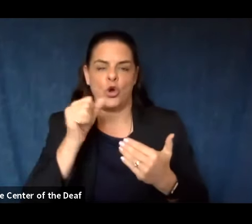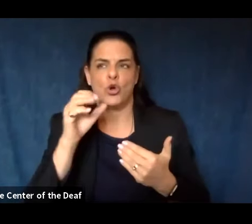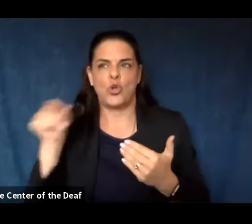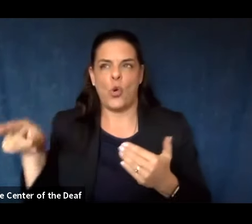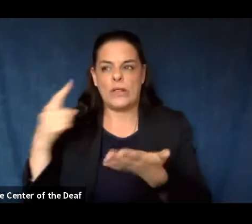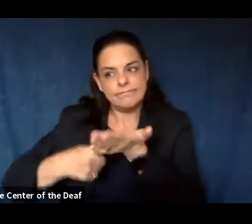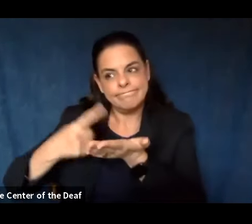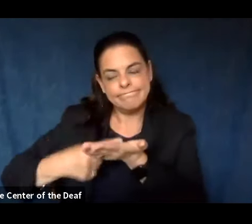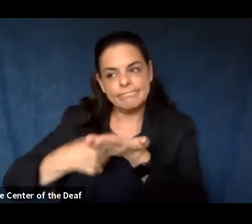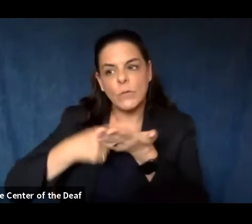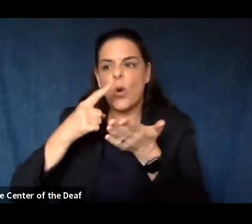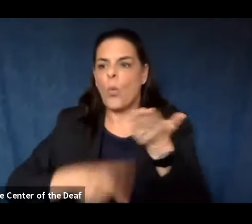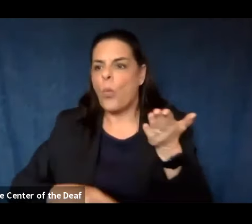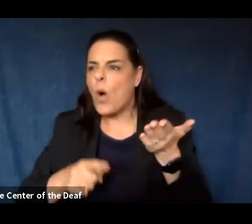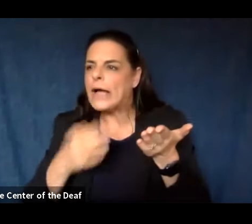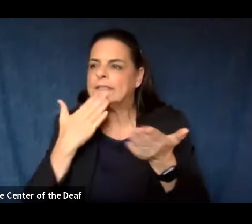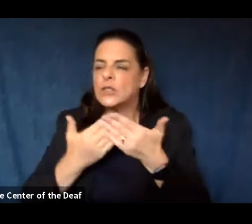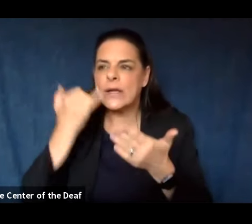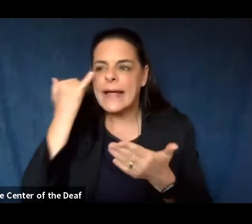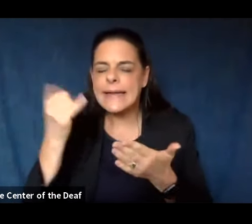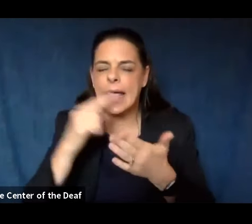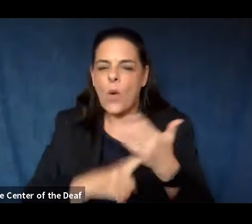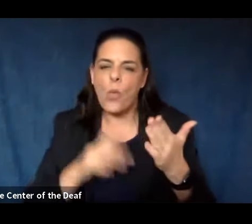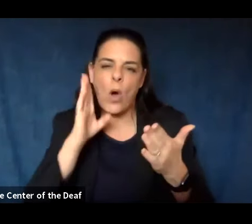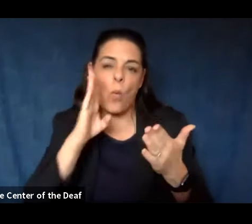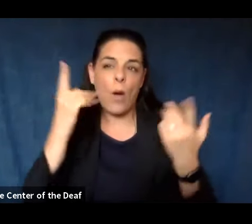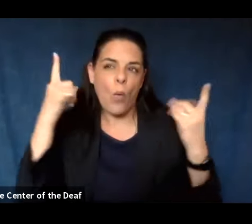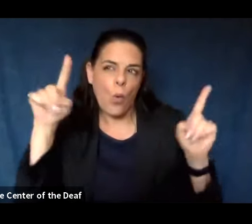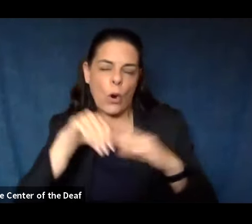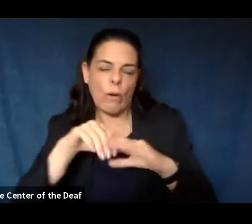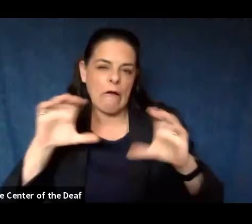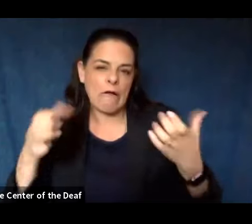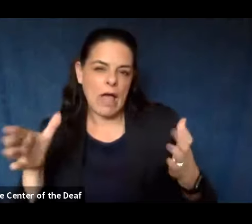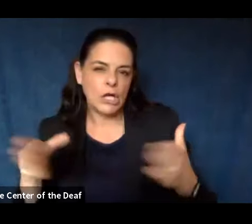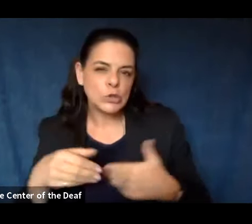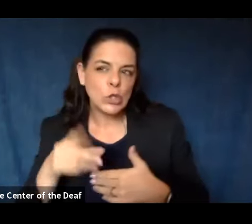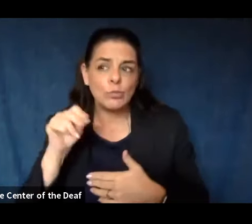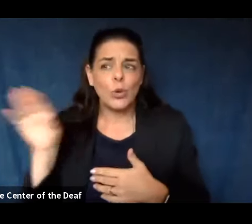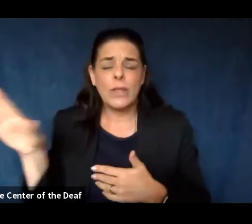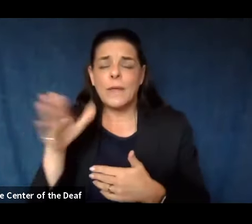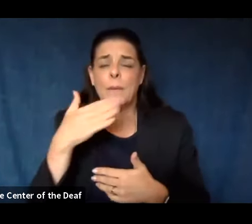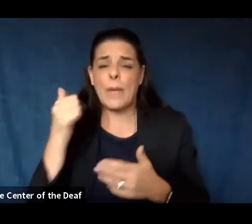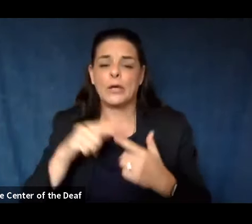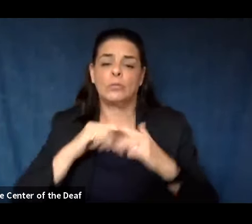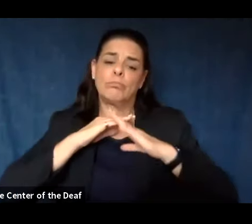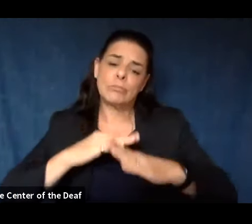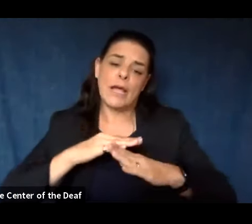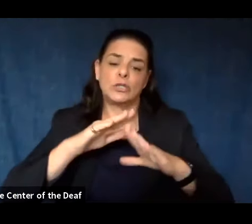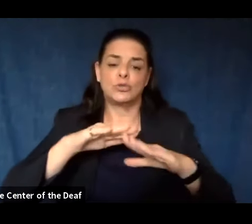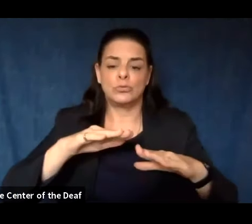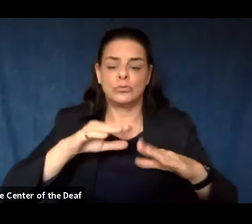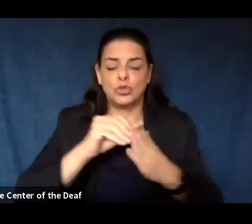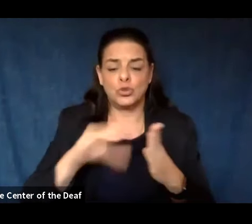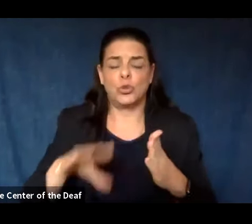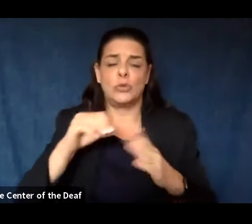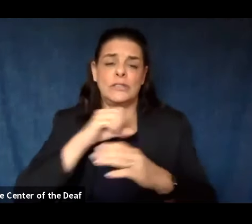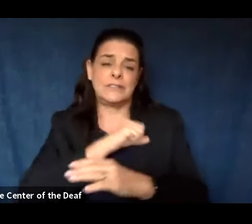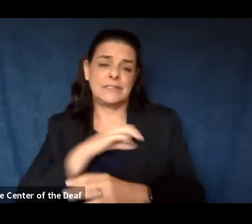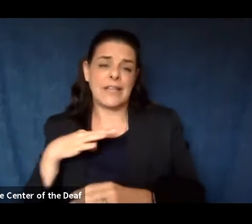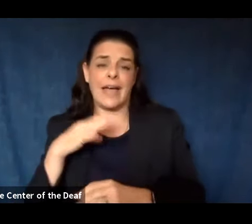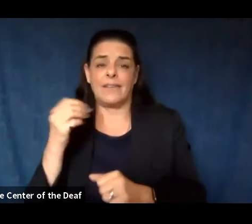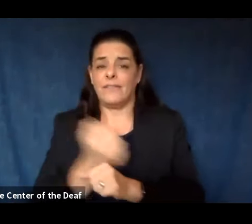in classrooms and in schools to try to do the best that they can do to protect the students and the staff and everybody that's